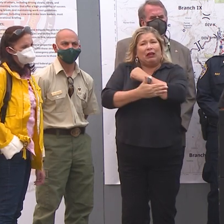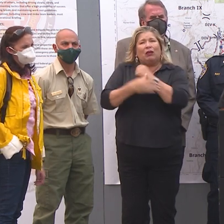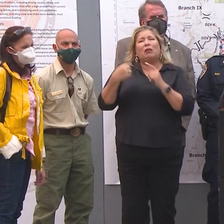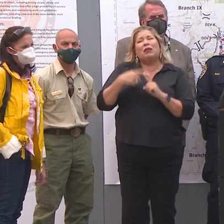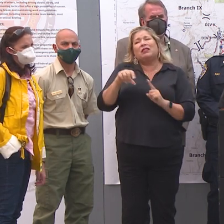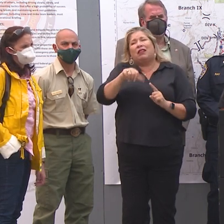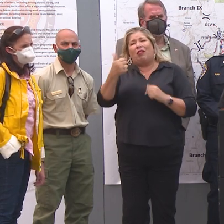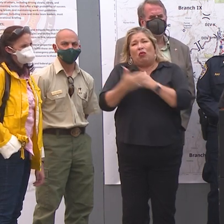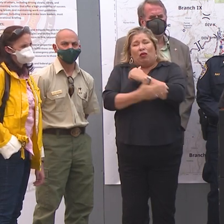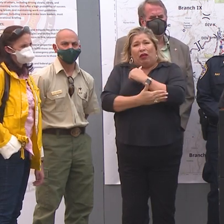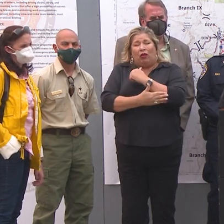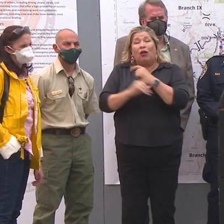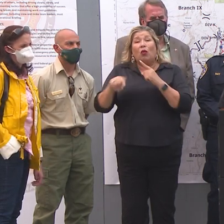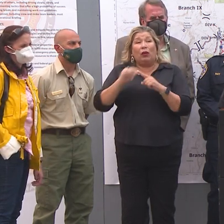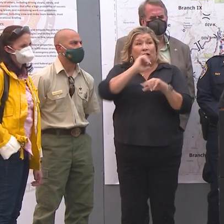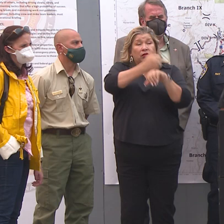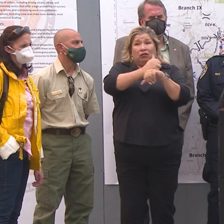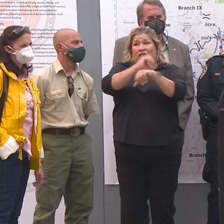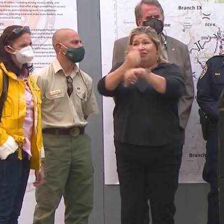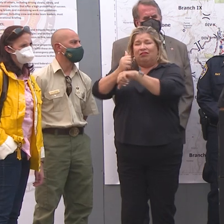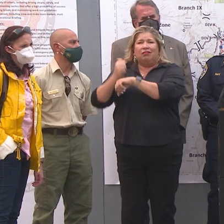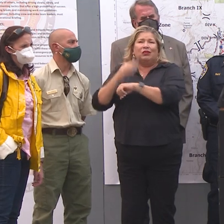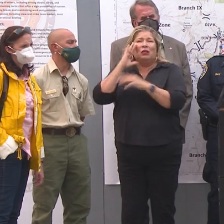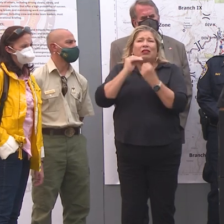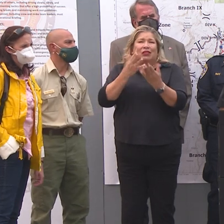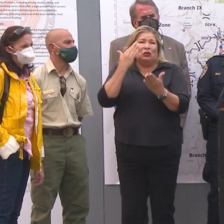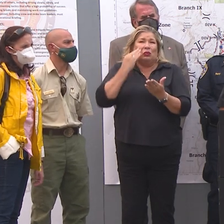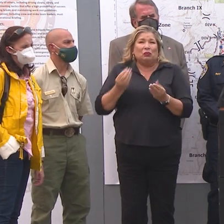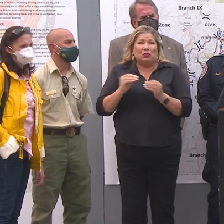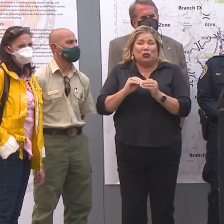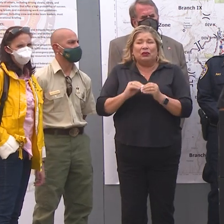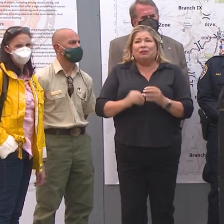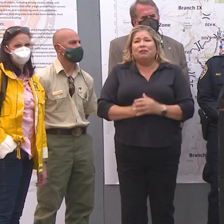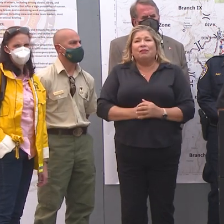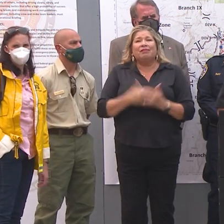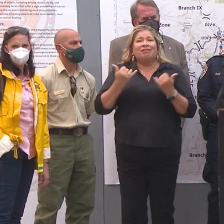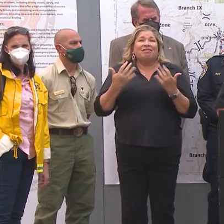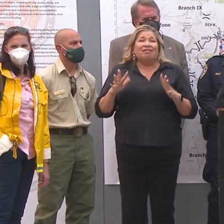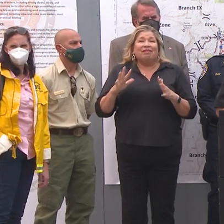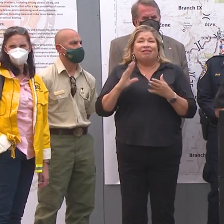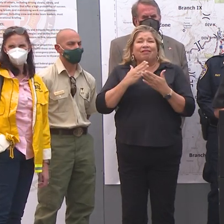more on that as time goes on. With that, thank you very much.